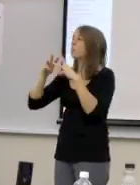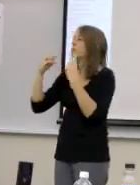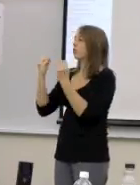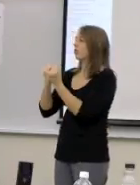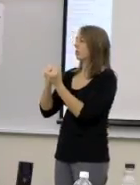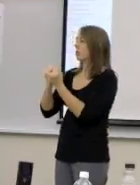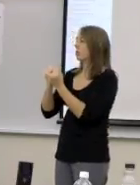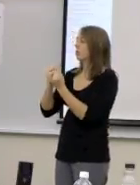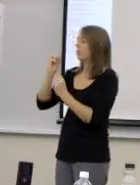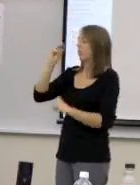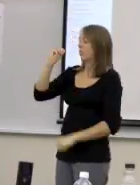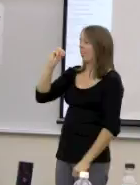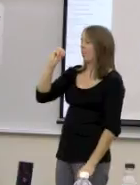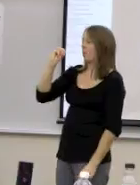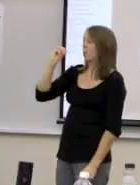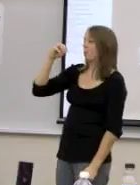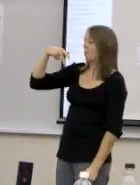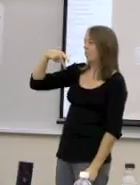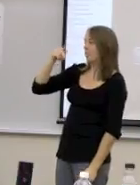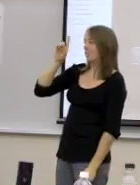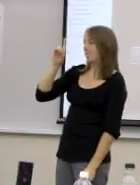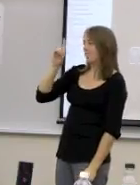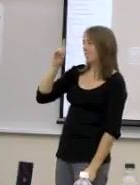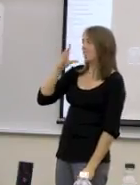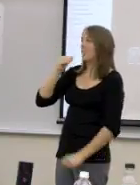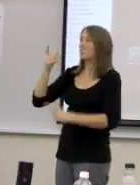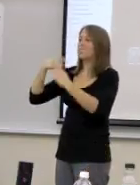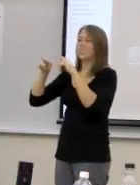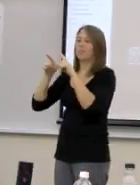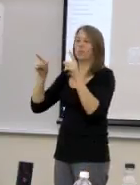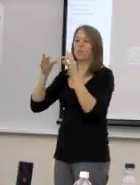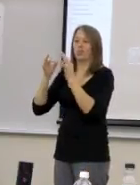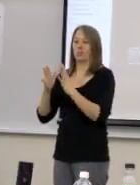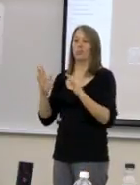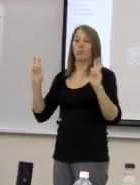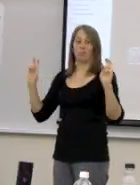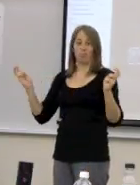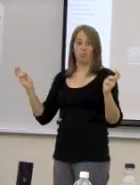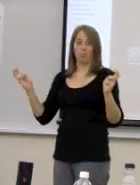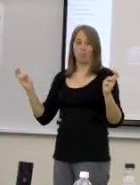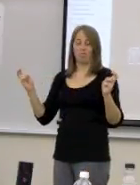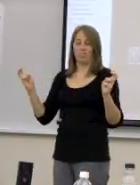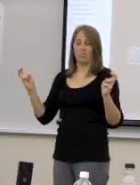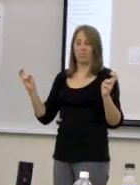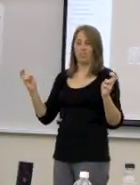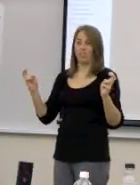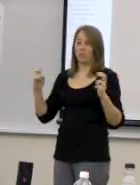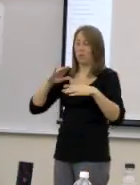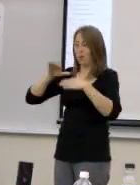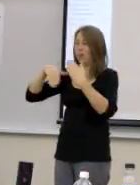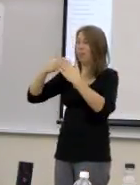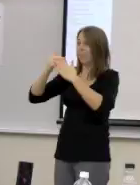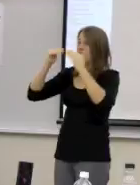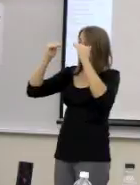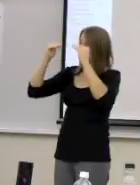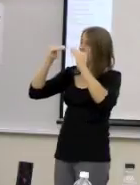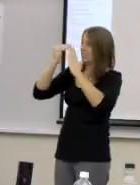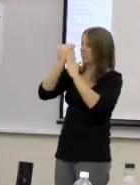MPD and the sign language interpreter. So, I say all that to say, we are finalizing our